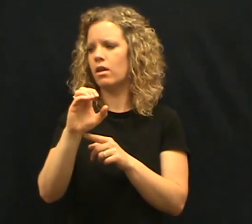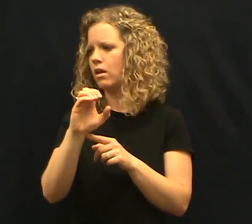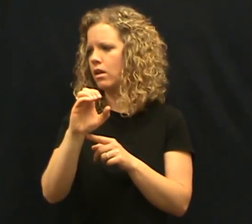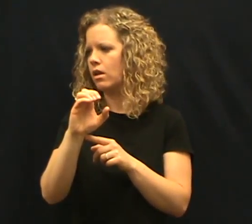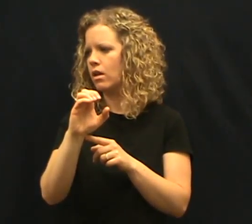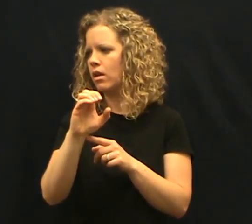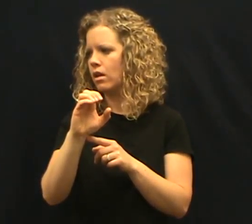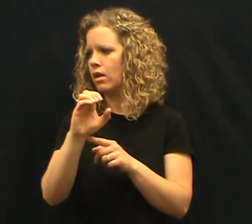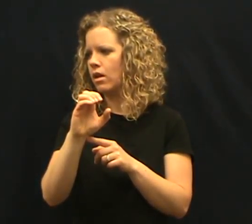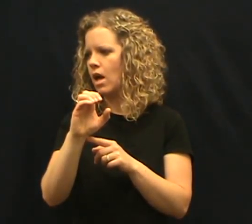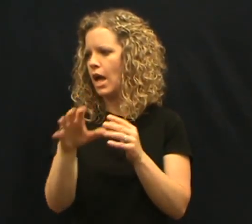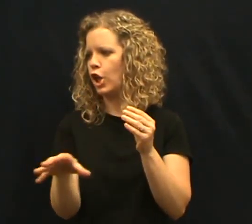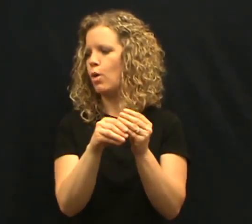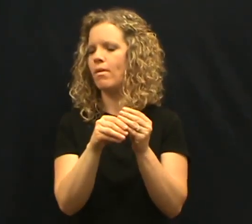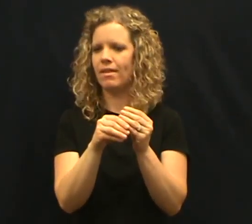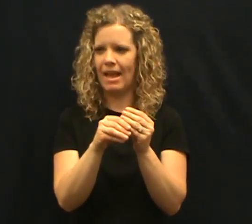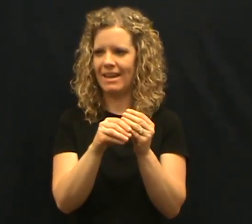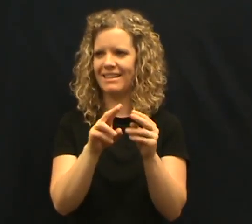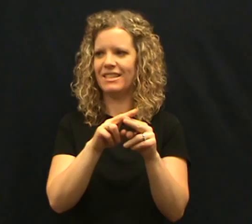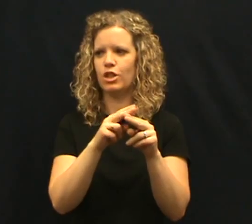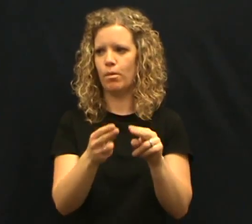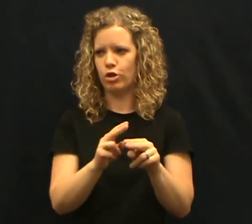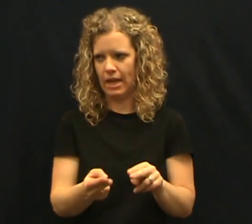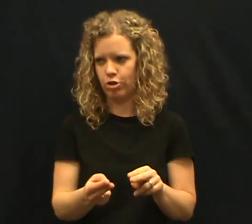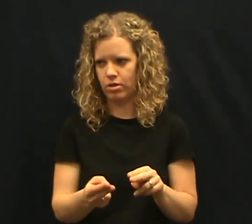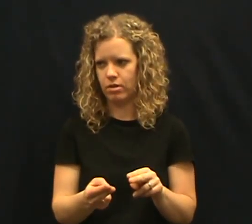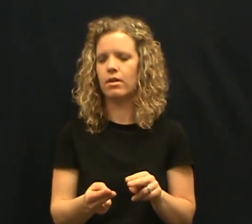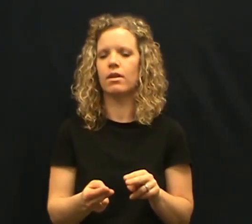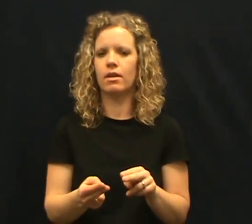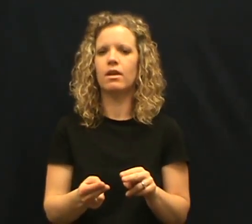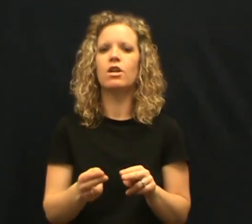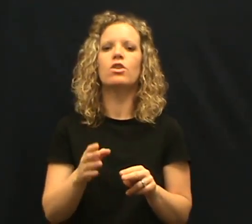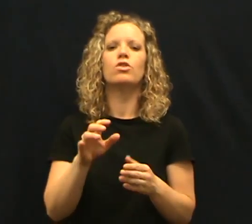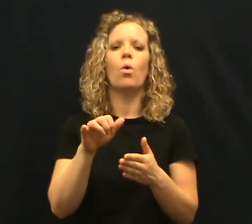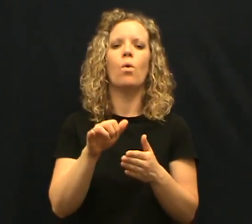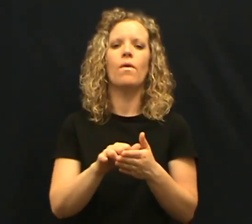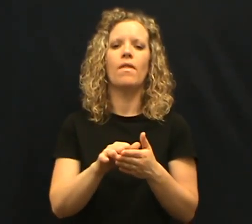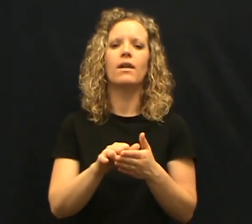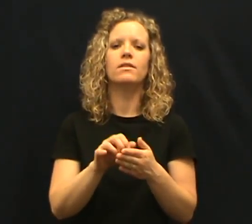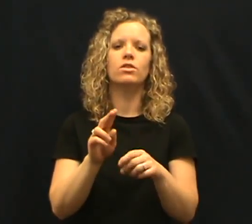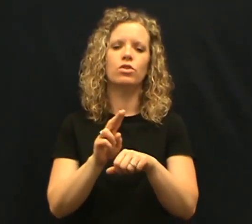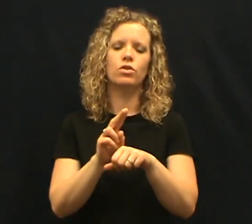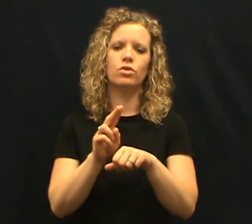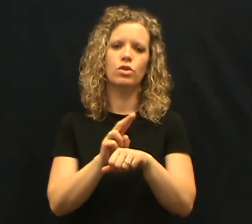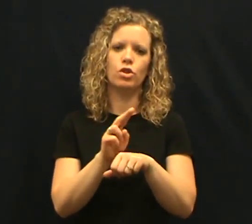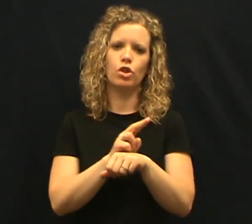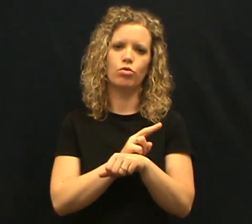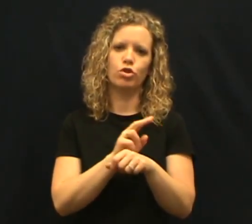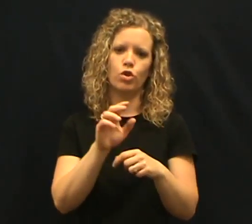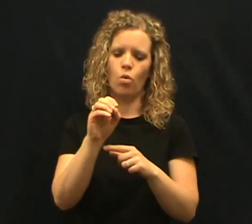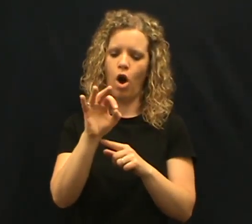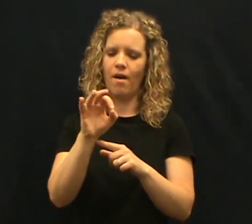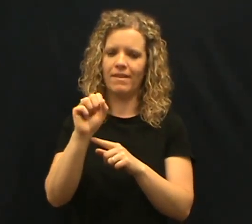that credit account, that normal credit balance, is used then to offset the asset when we show it in the balance sheet. It's